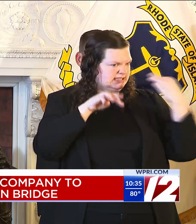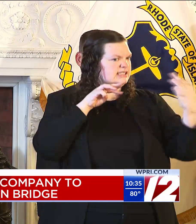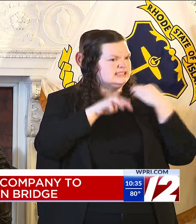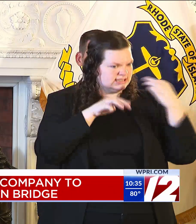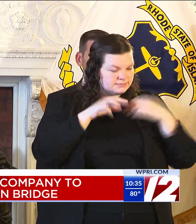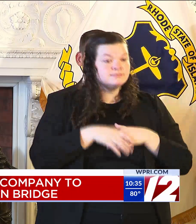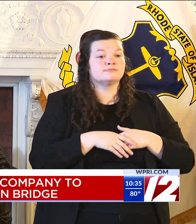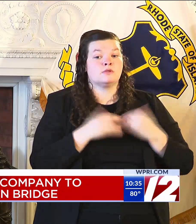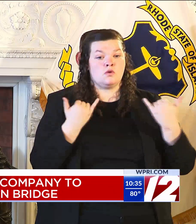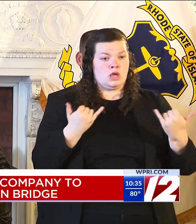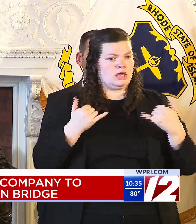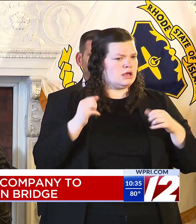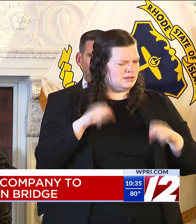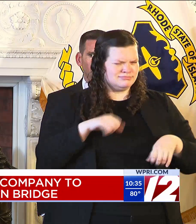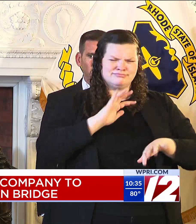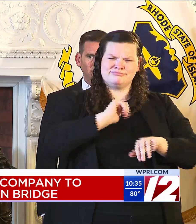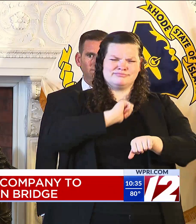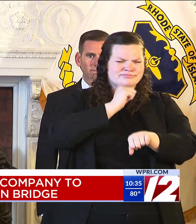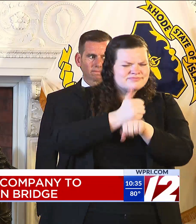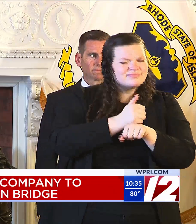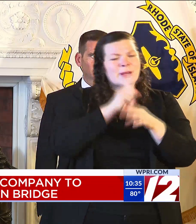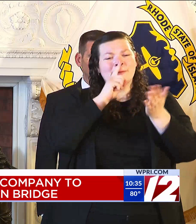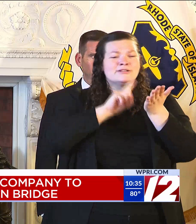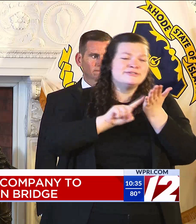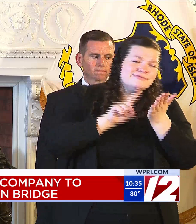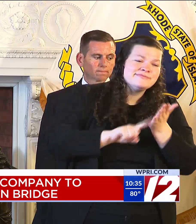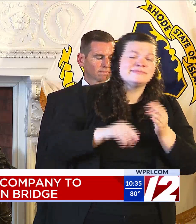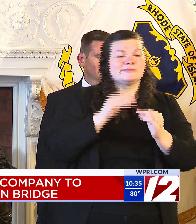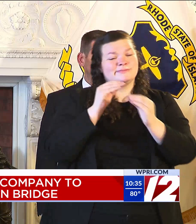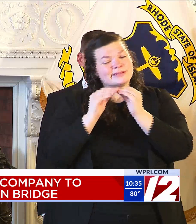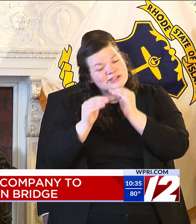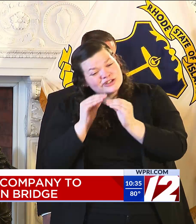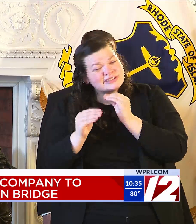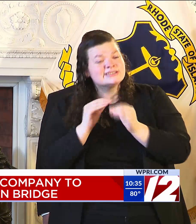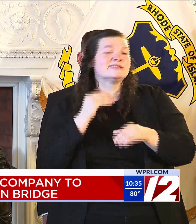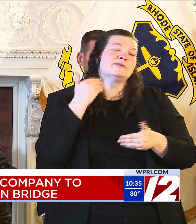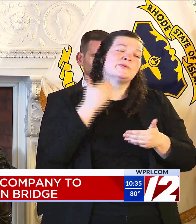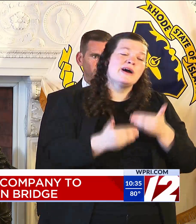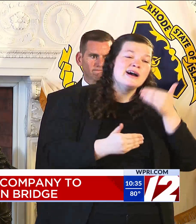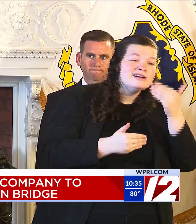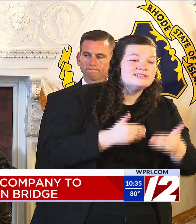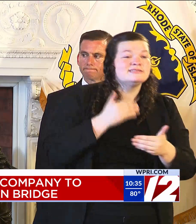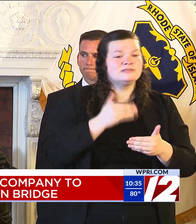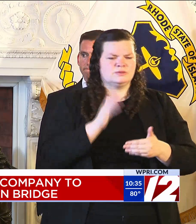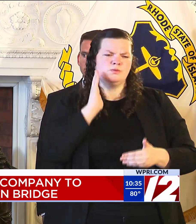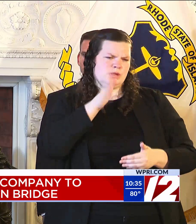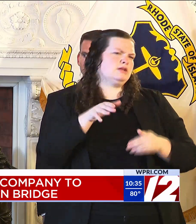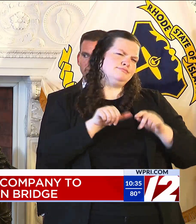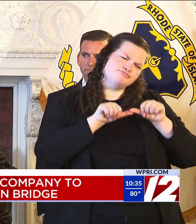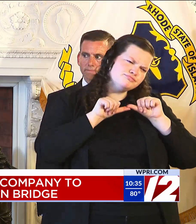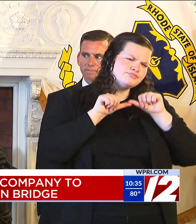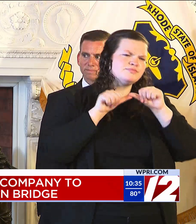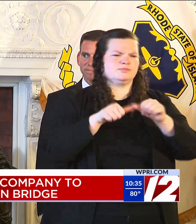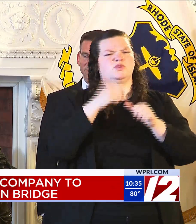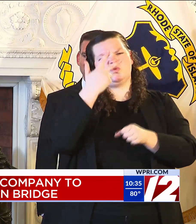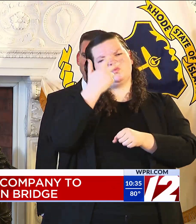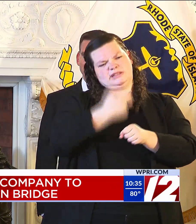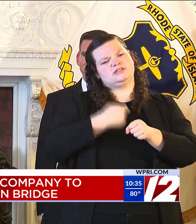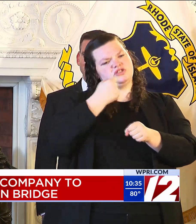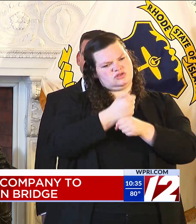an inspection and maintenance process that will assure that that continues to be the case for the 3 years that